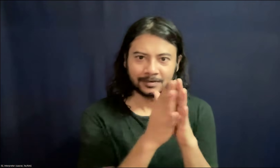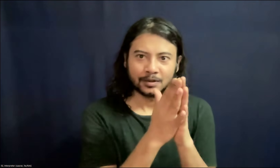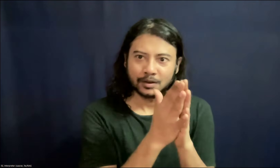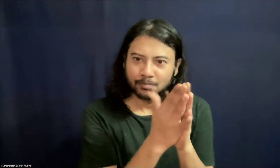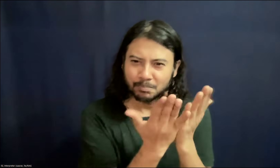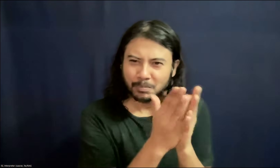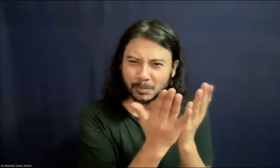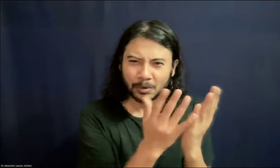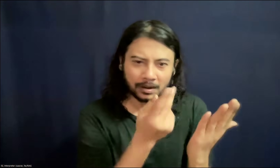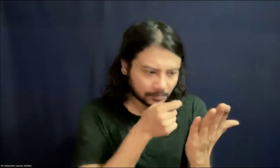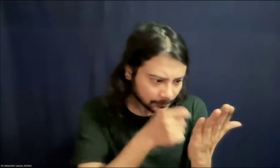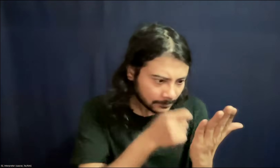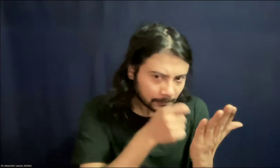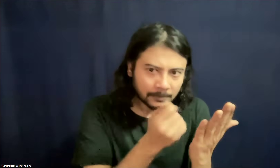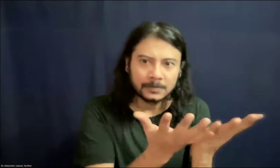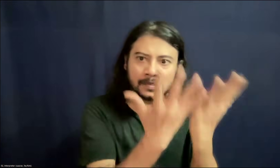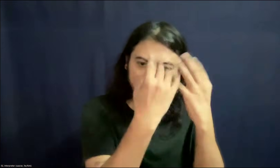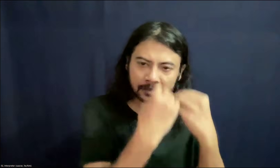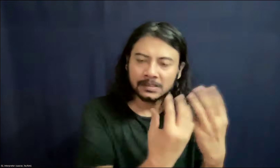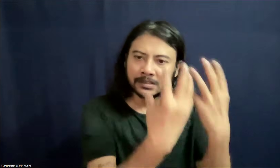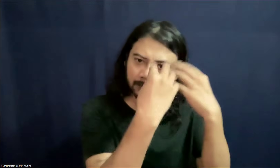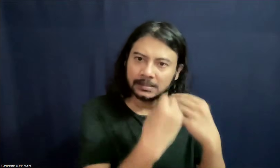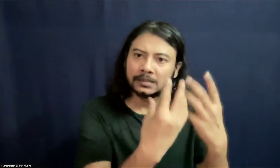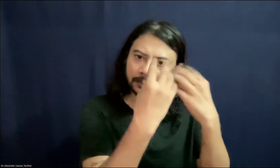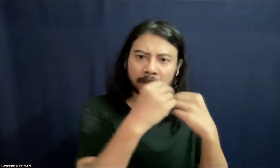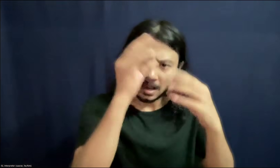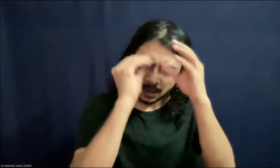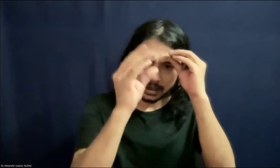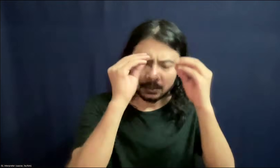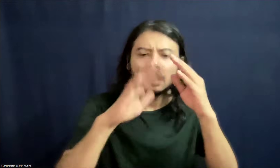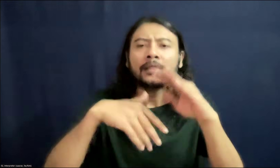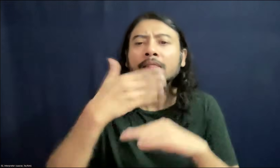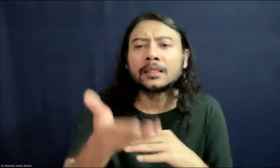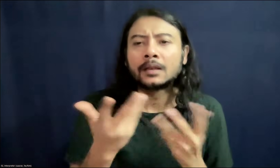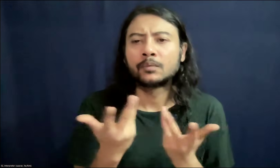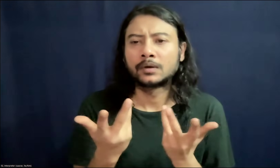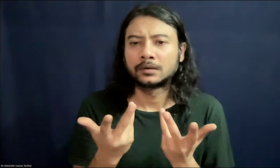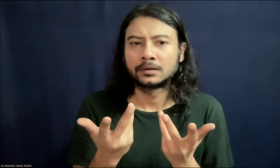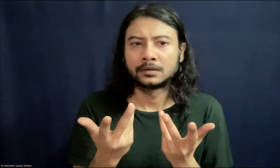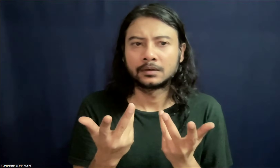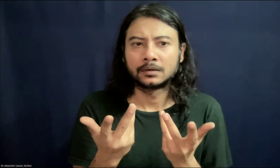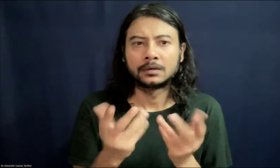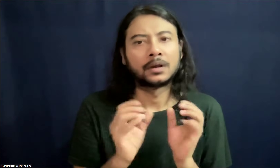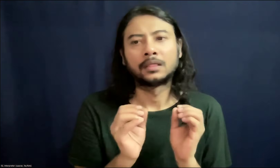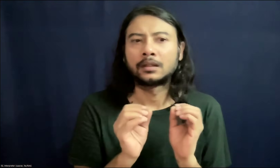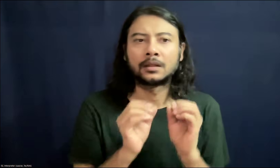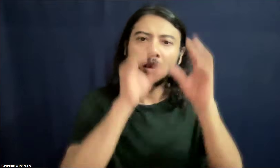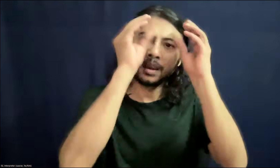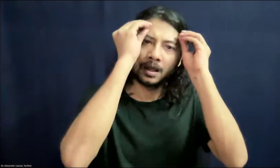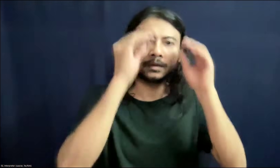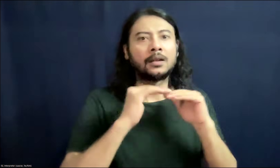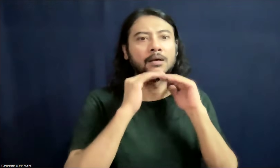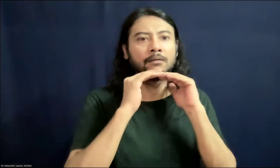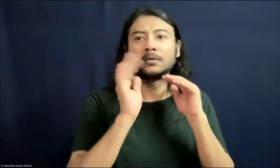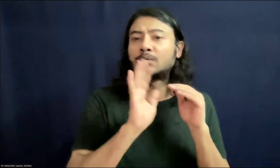not doing anything about it. We want to have knowledge about Krishna and we want to love Krishna and serve